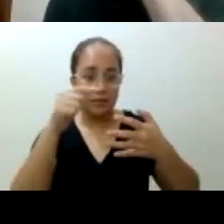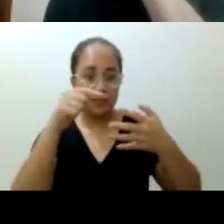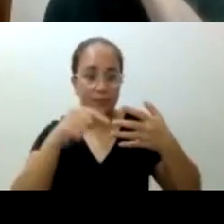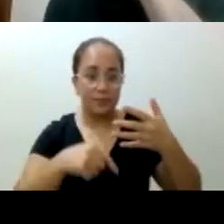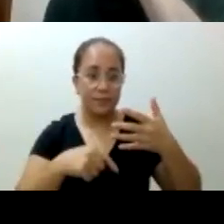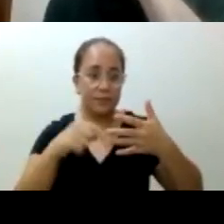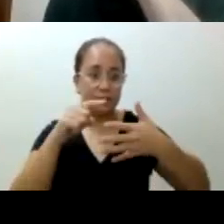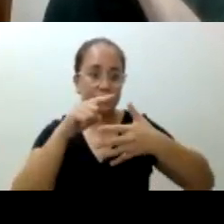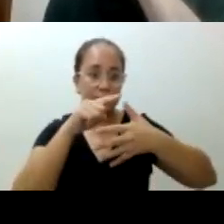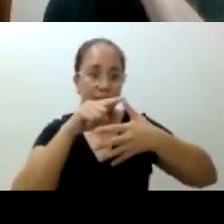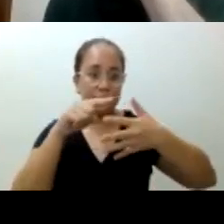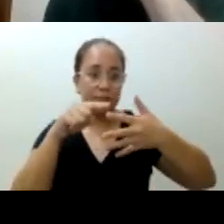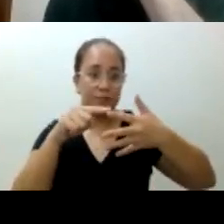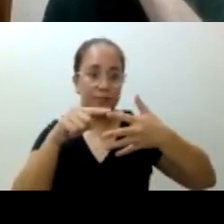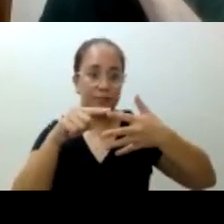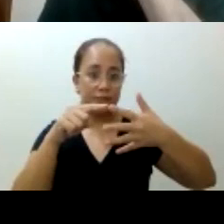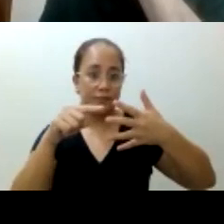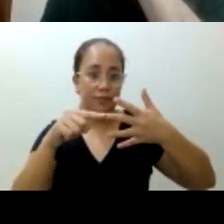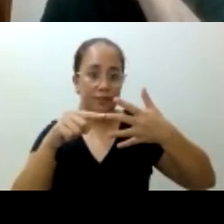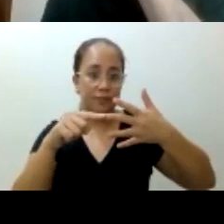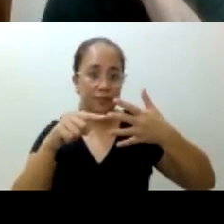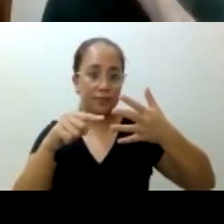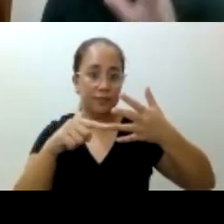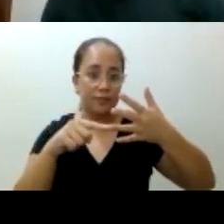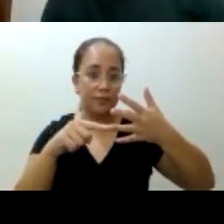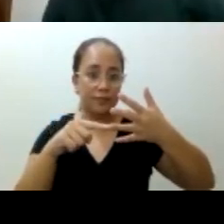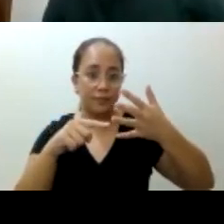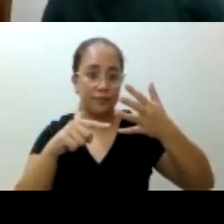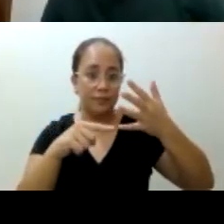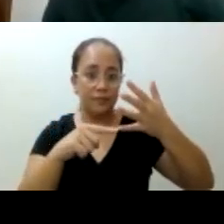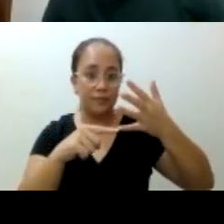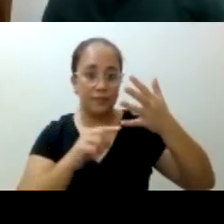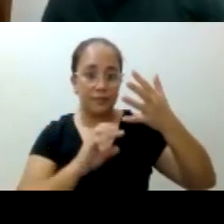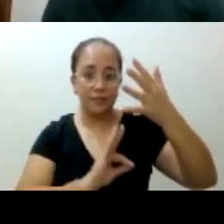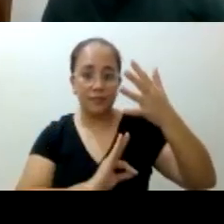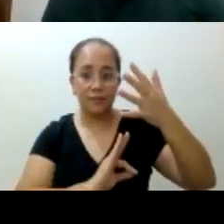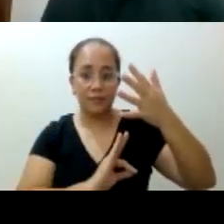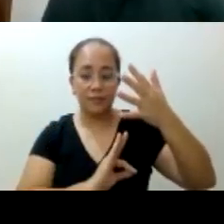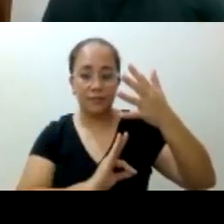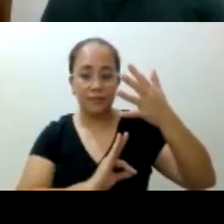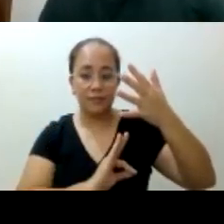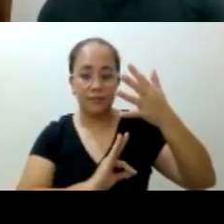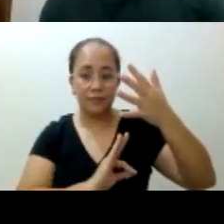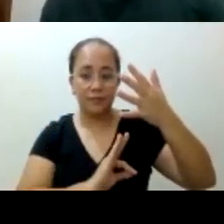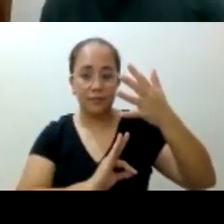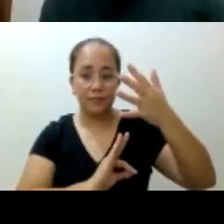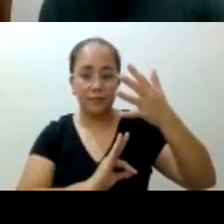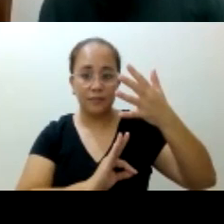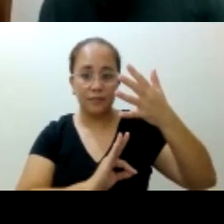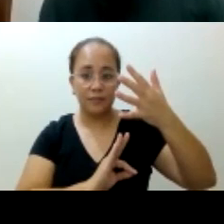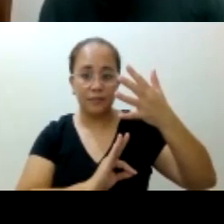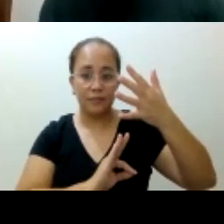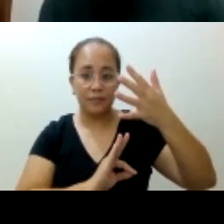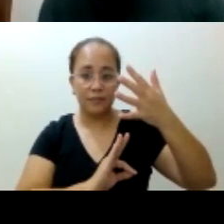location, finger orientation, movement, hand shape, palm orientation, or